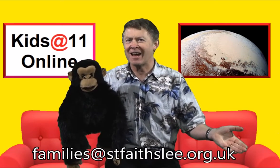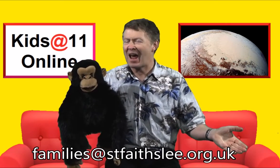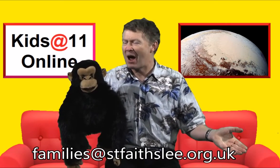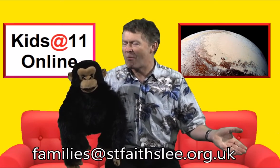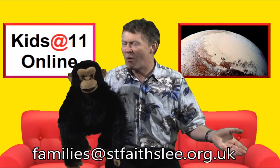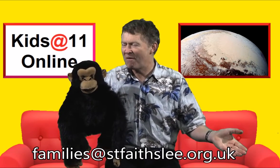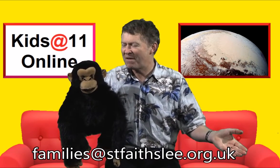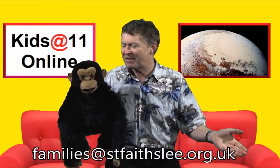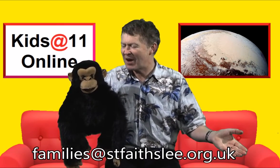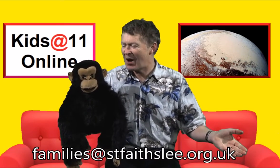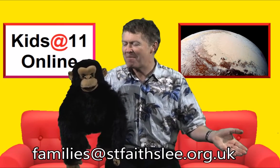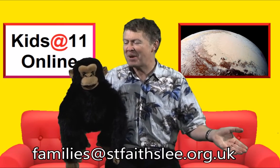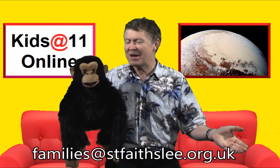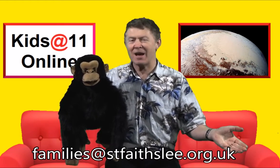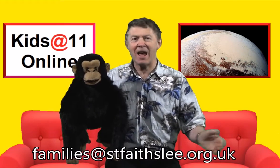at 1:59 p.m.